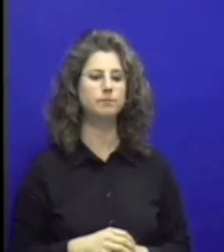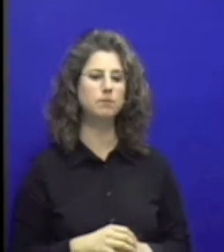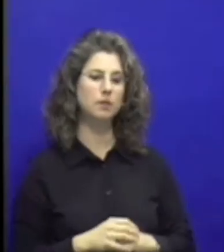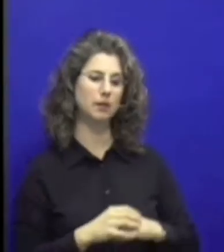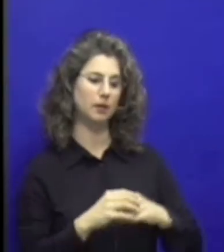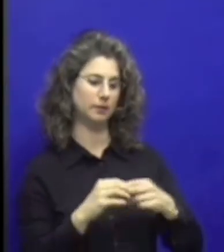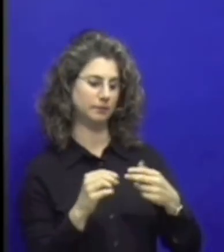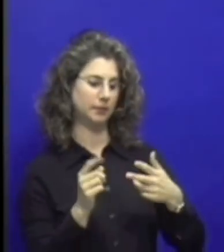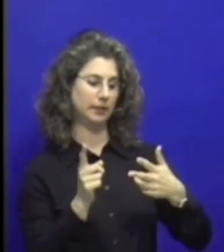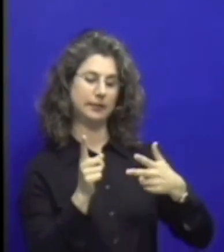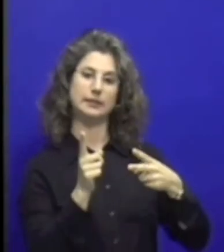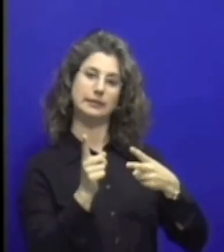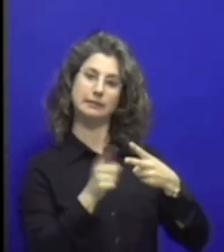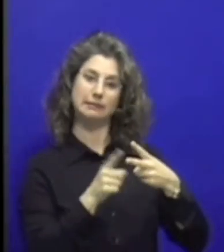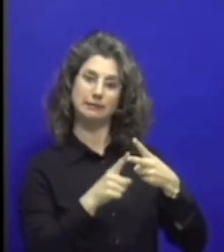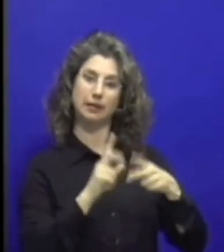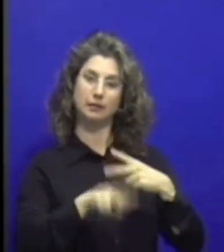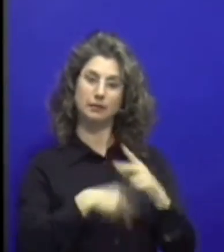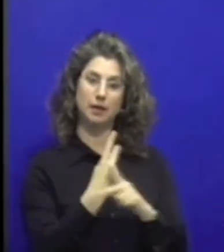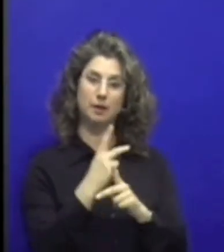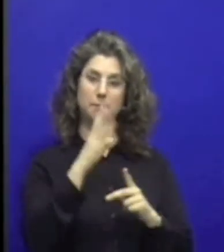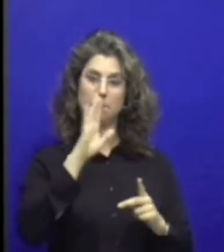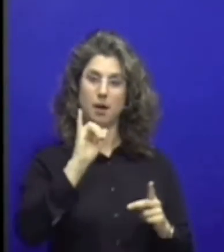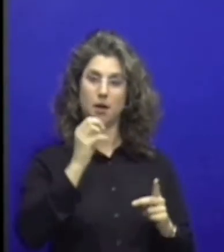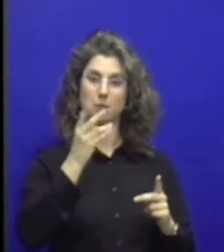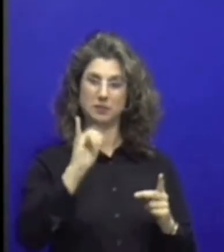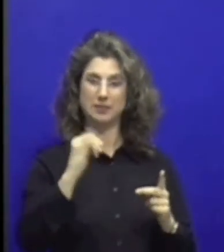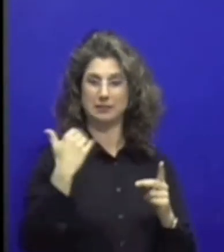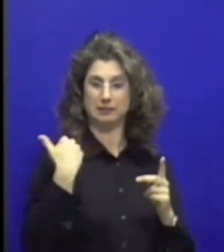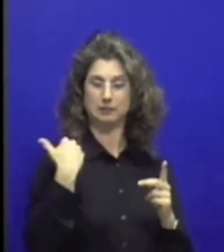Second type of biopsy we do that's fairly common is a punch biopsy.